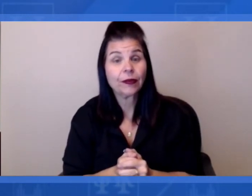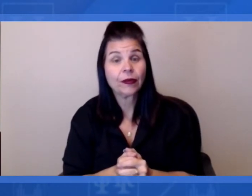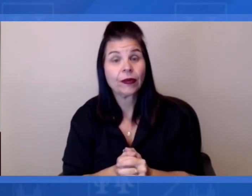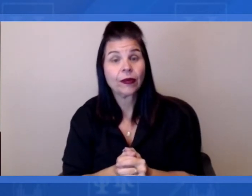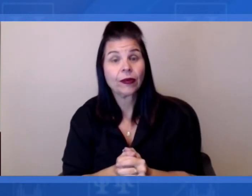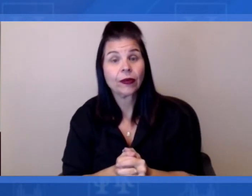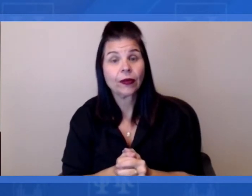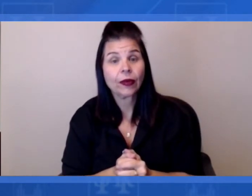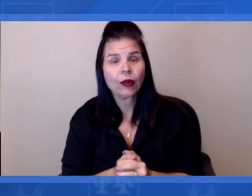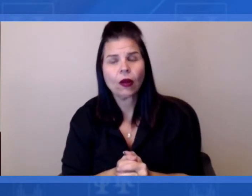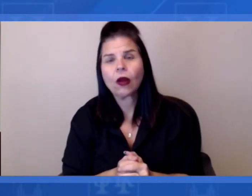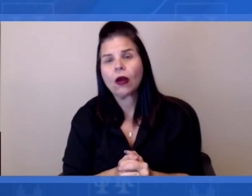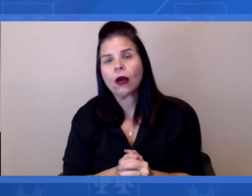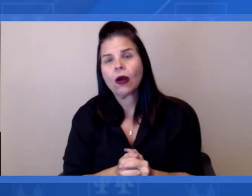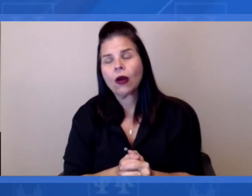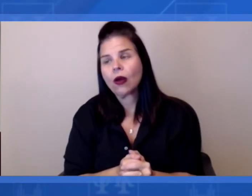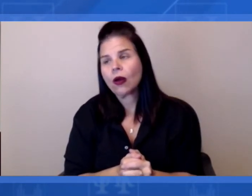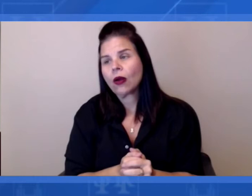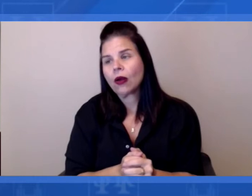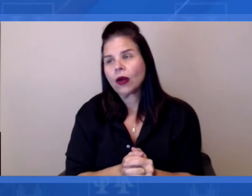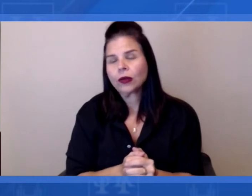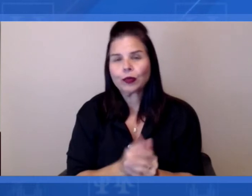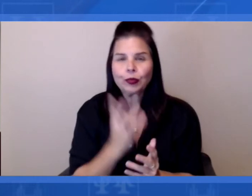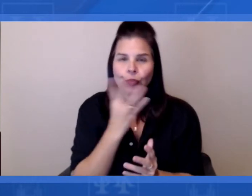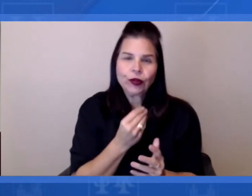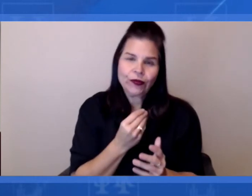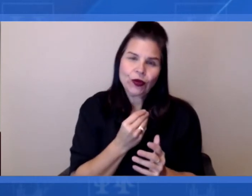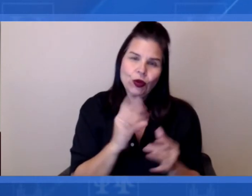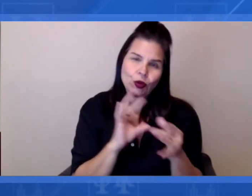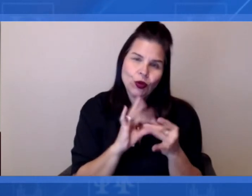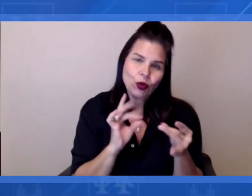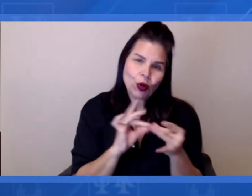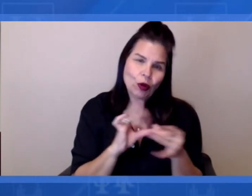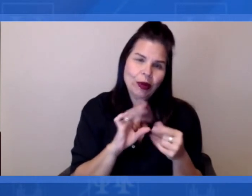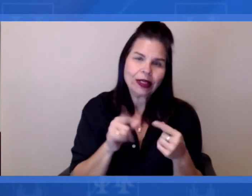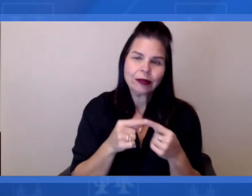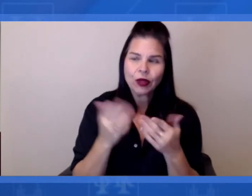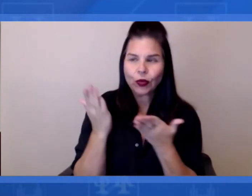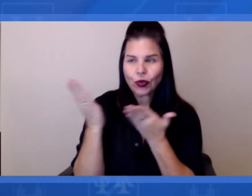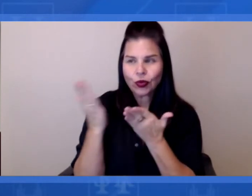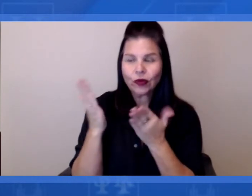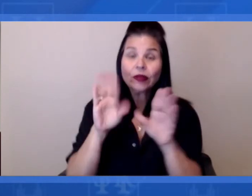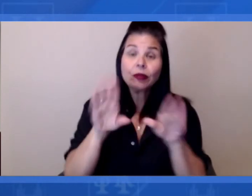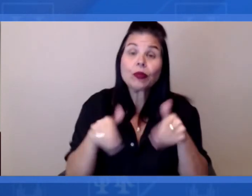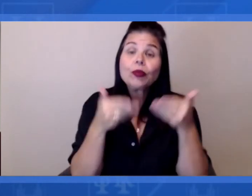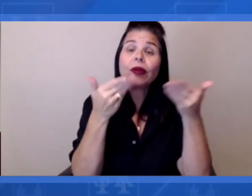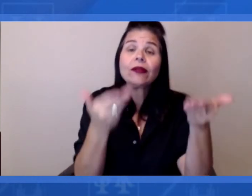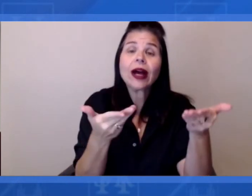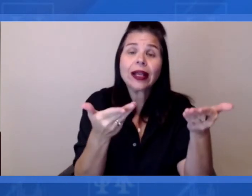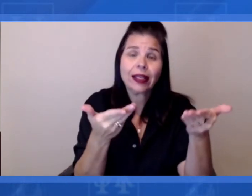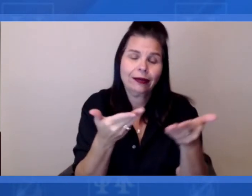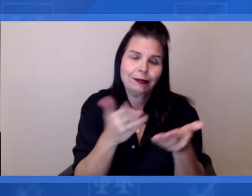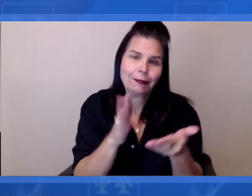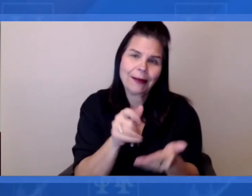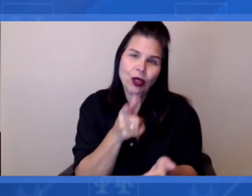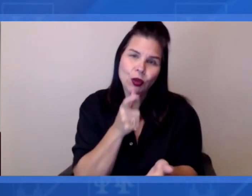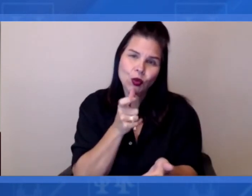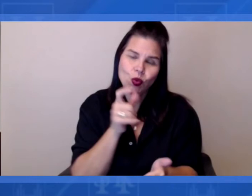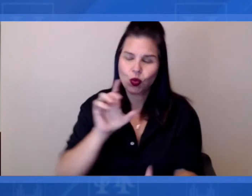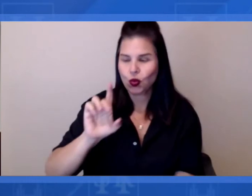we had a lovely comment about the services provided by DARTs.